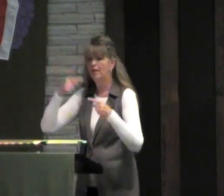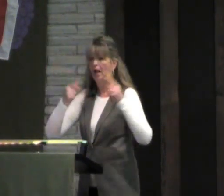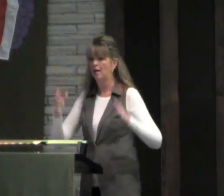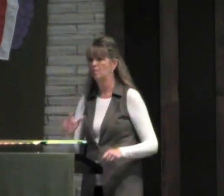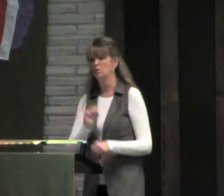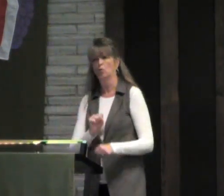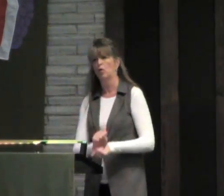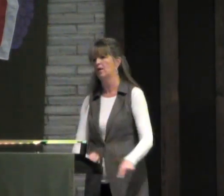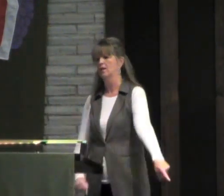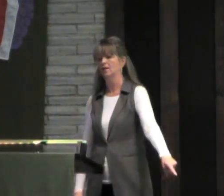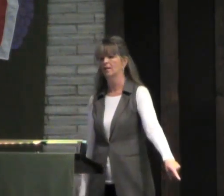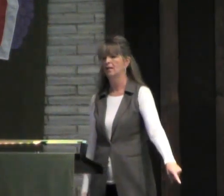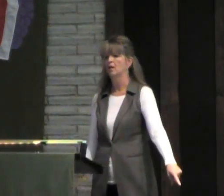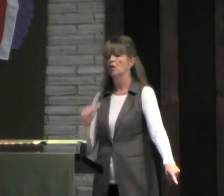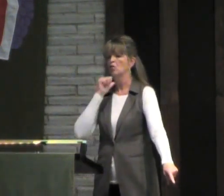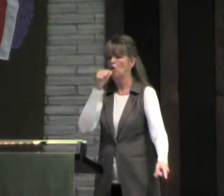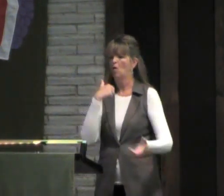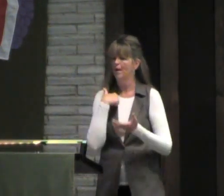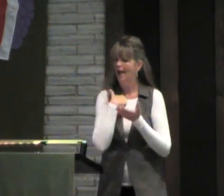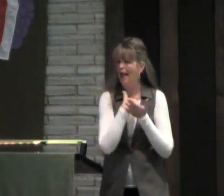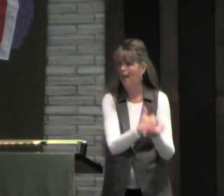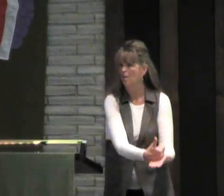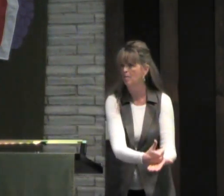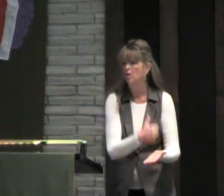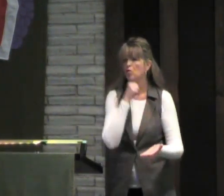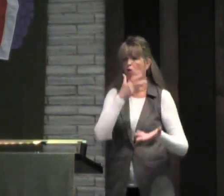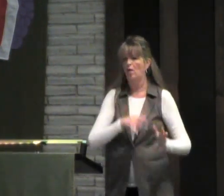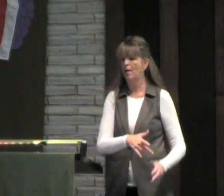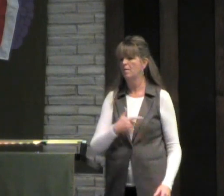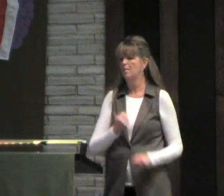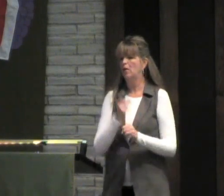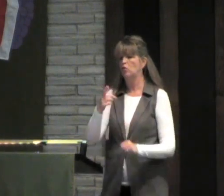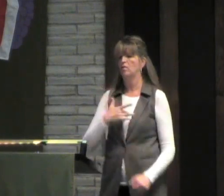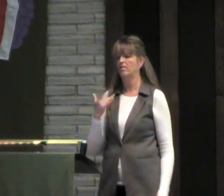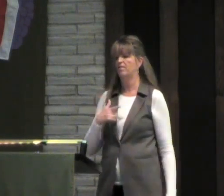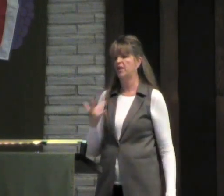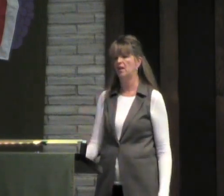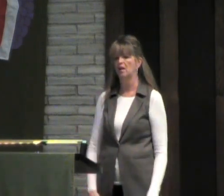you know, it's that Satan is at work. Don't help him.